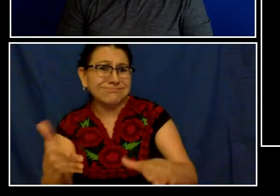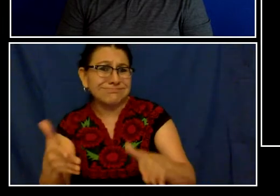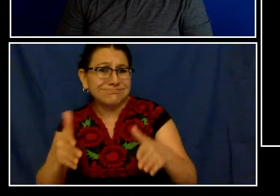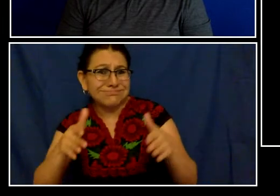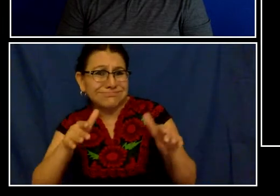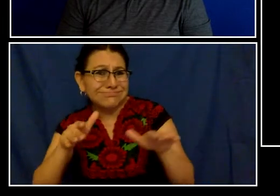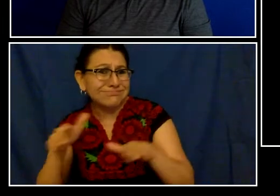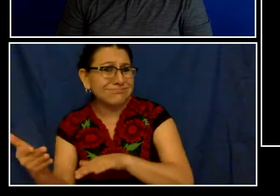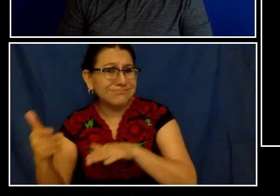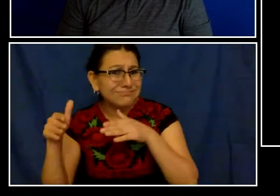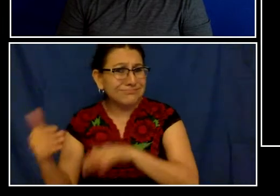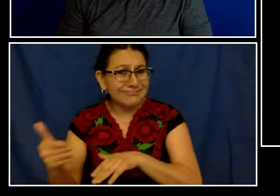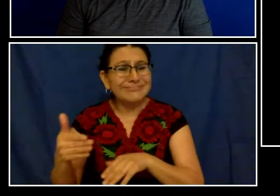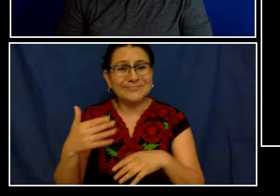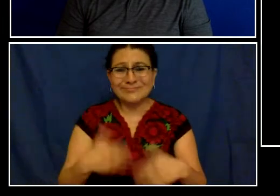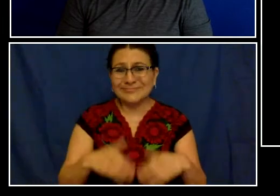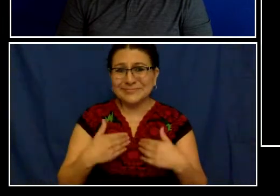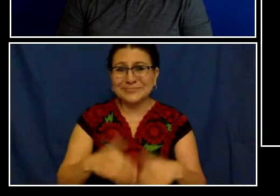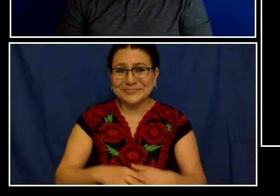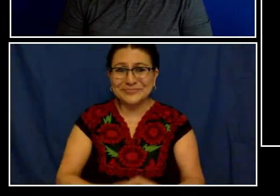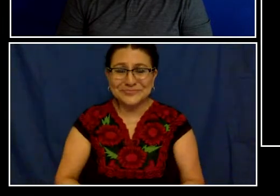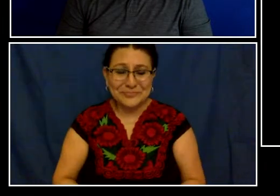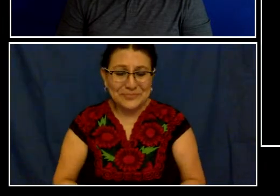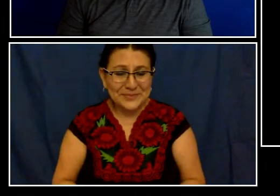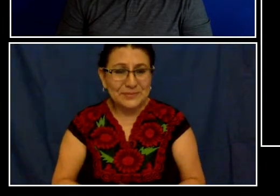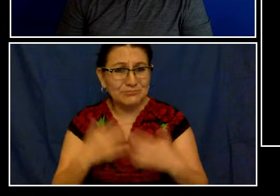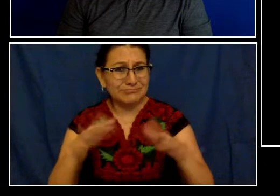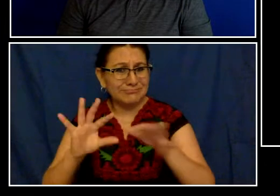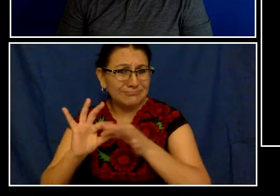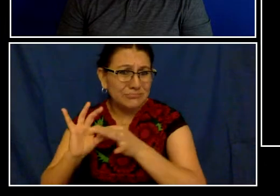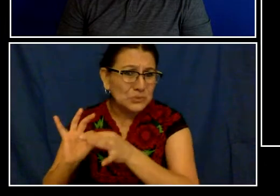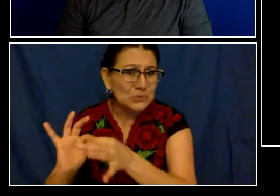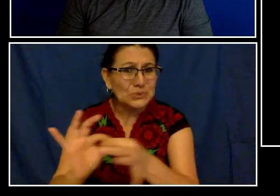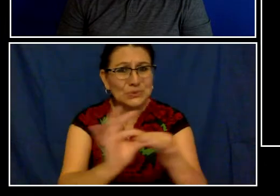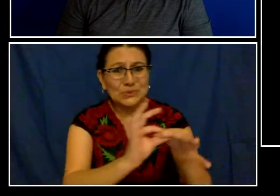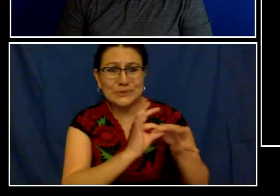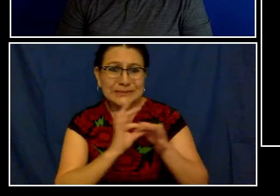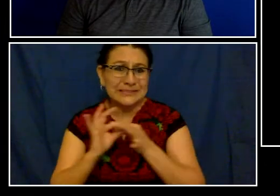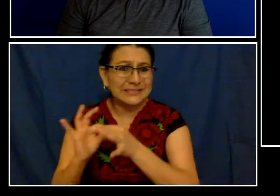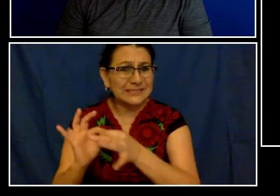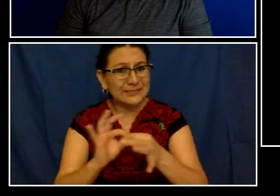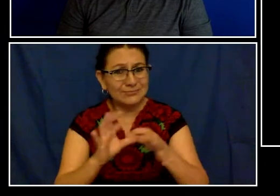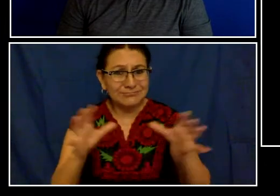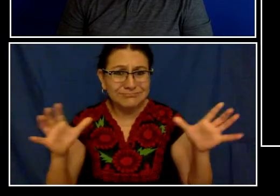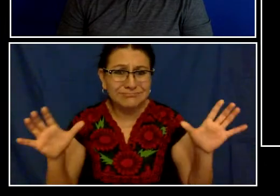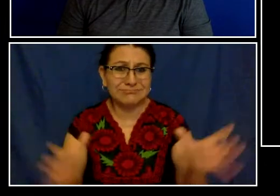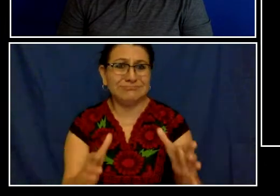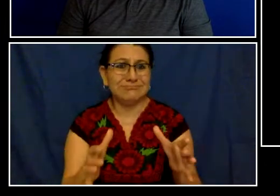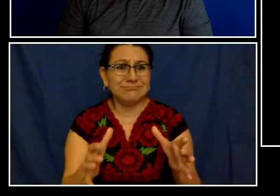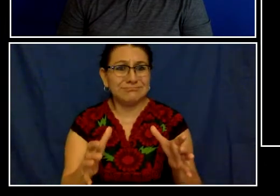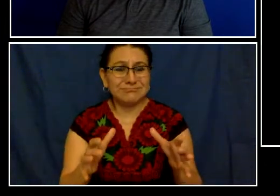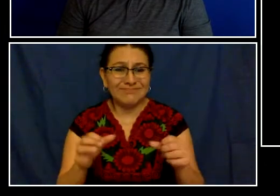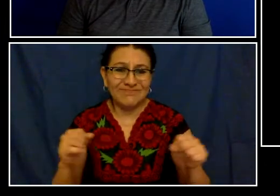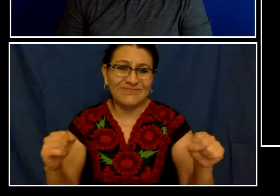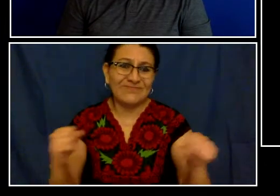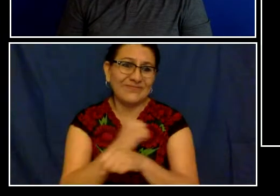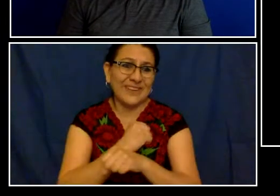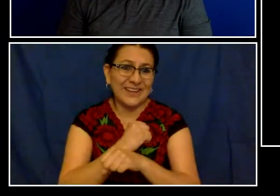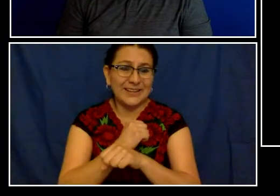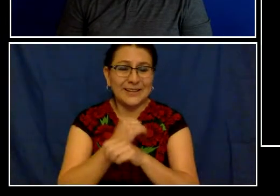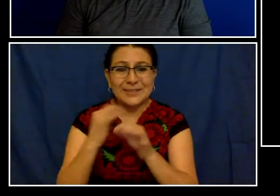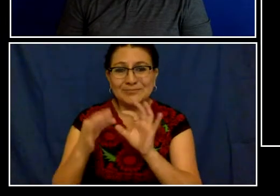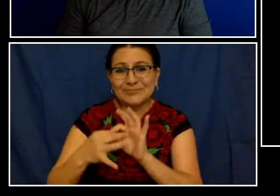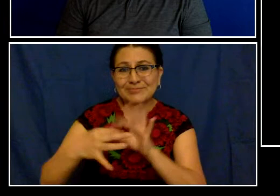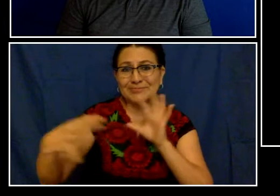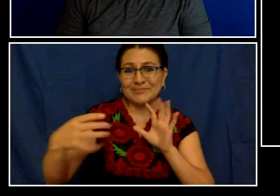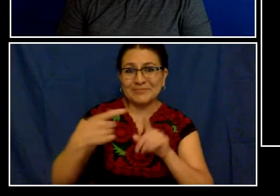people that had died, from for their fight of independence. So there's a real